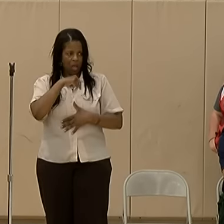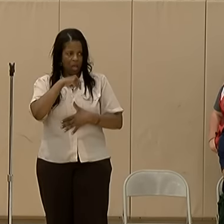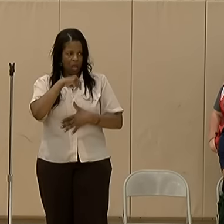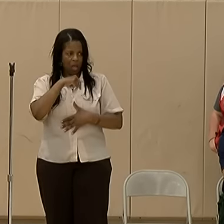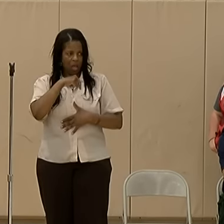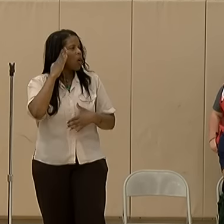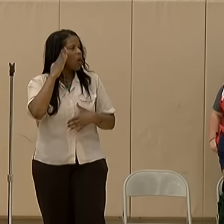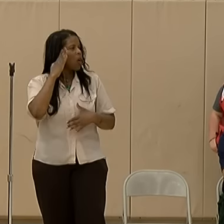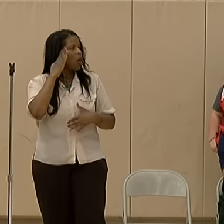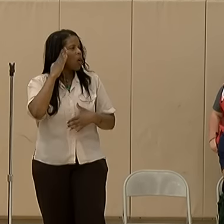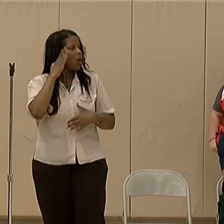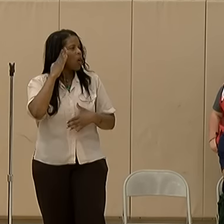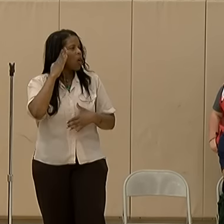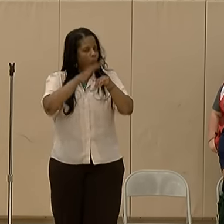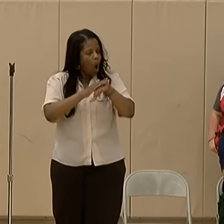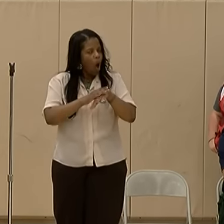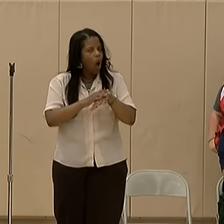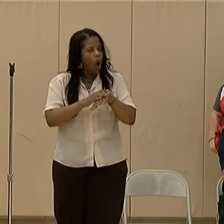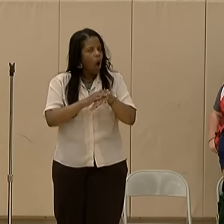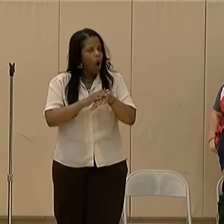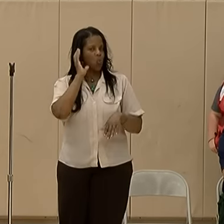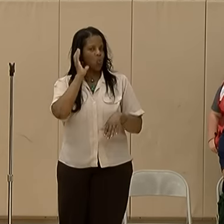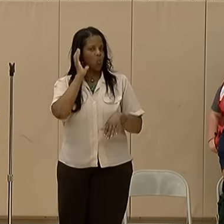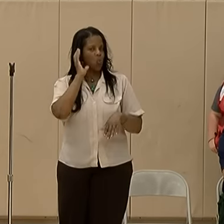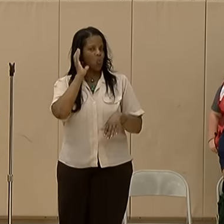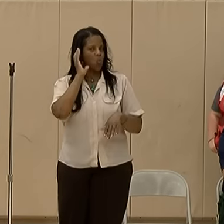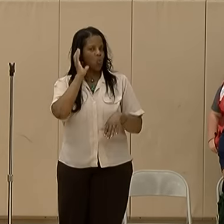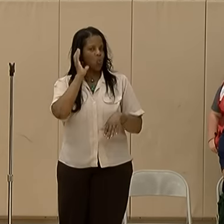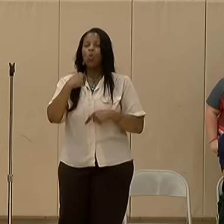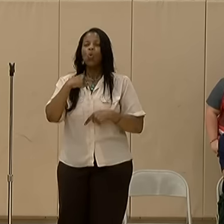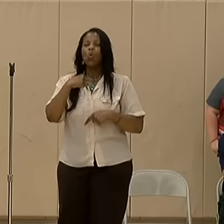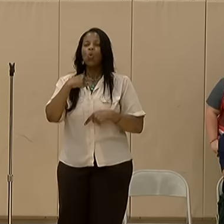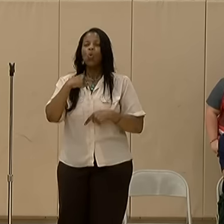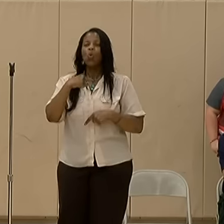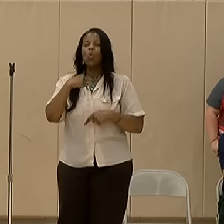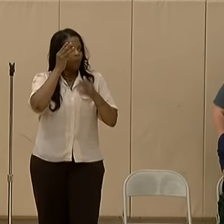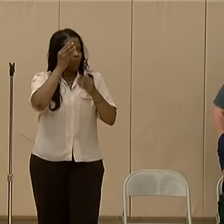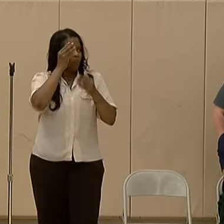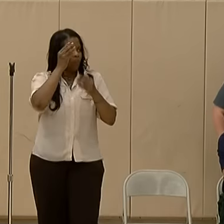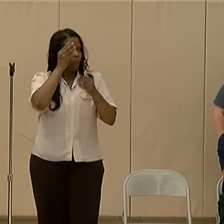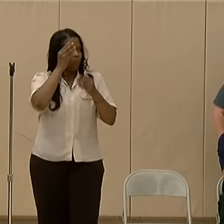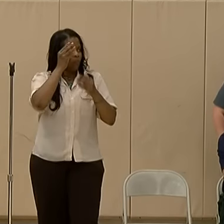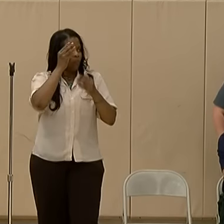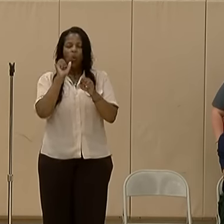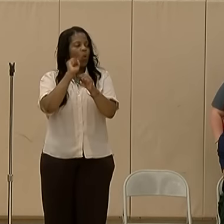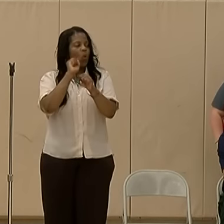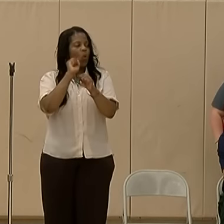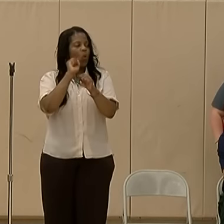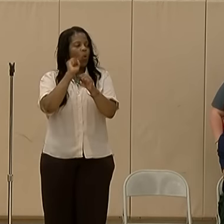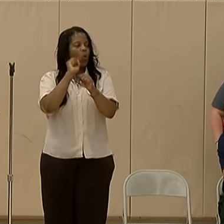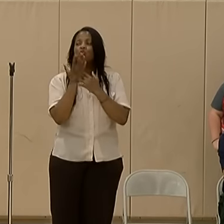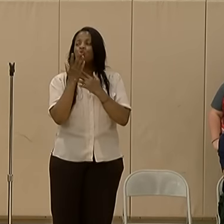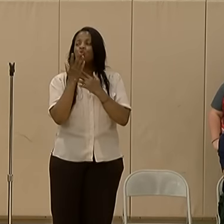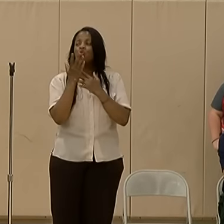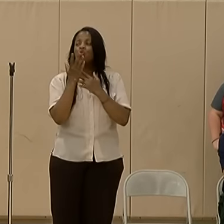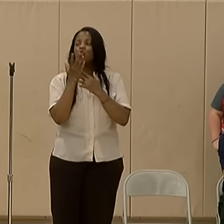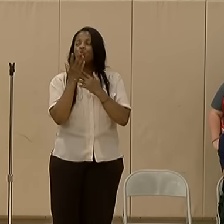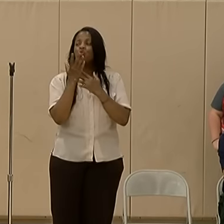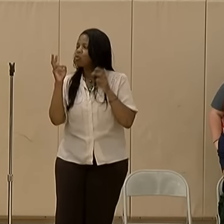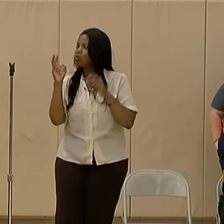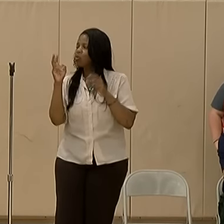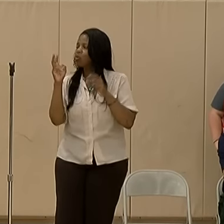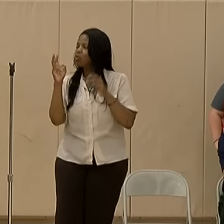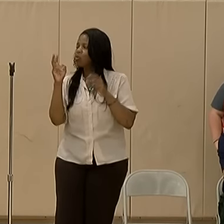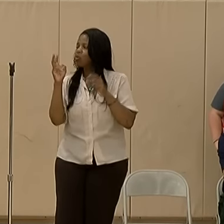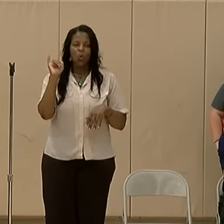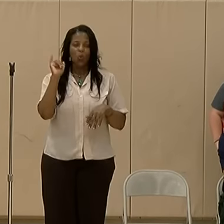immediately and hit the message. we will get the message out. We'll work through what the issues are. Like we